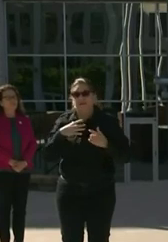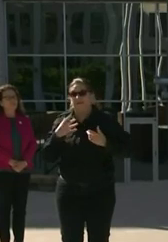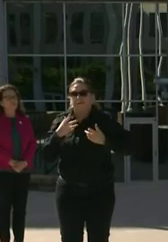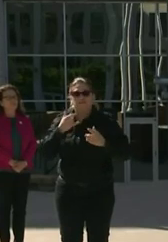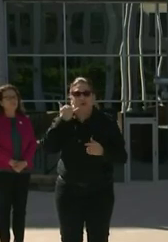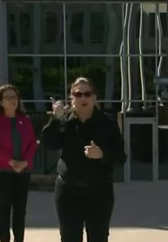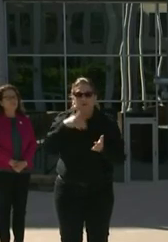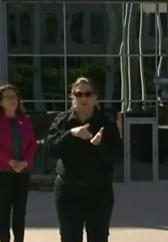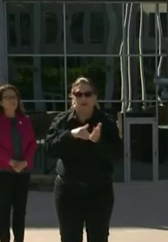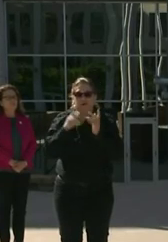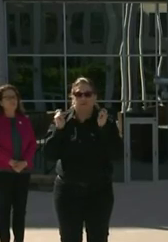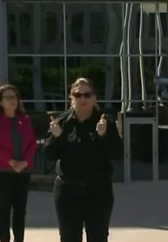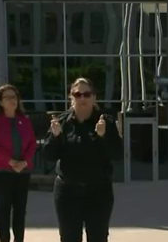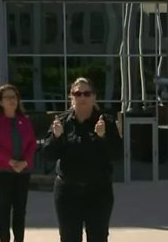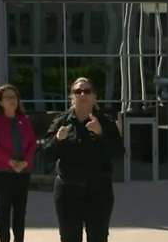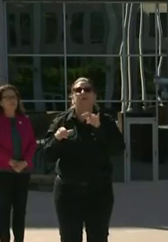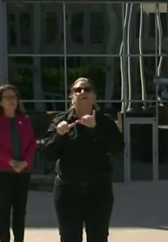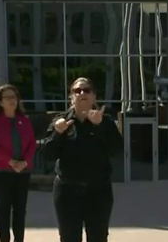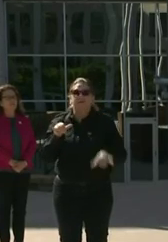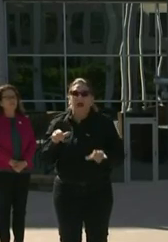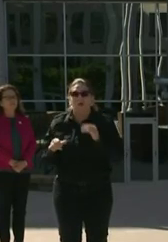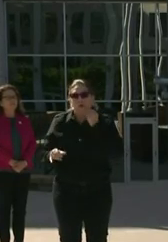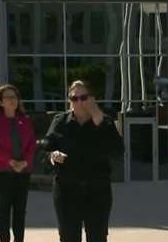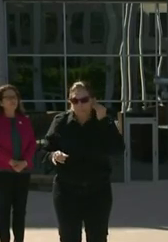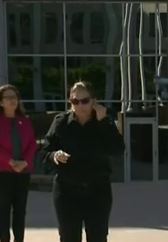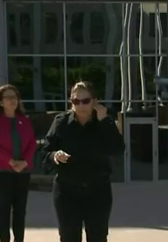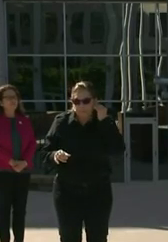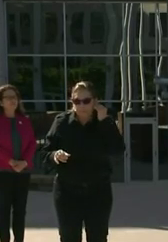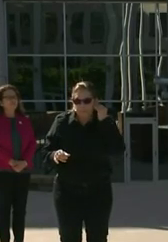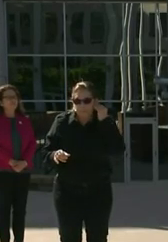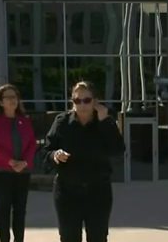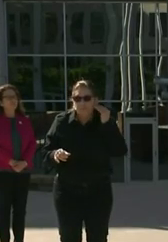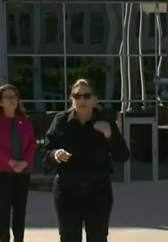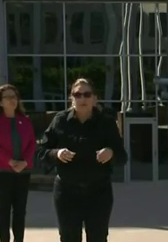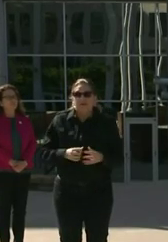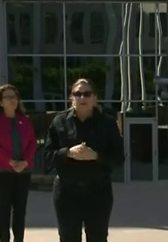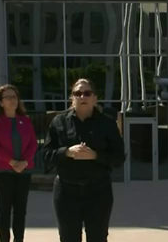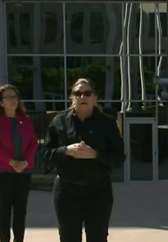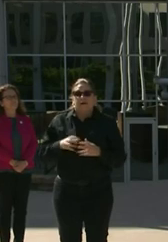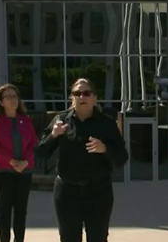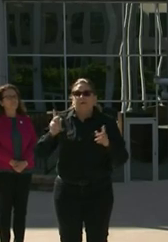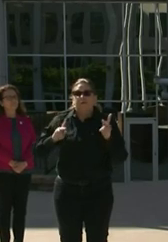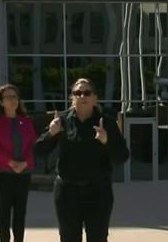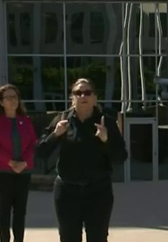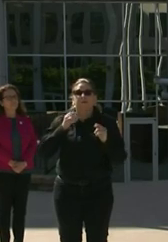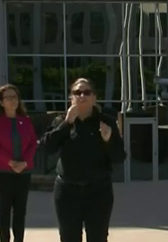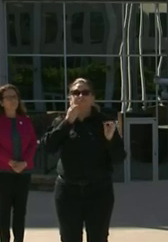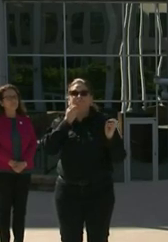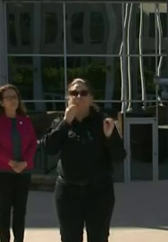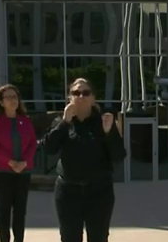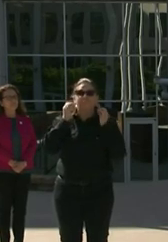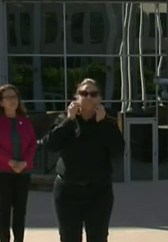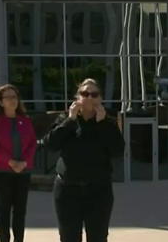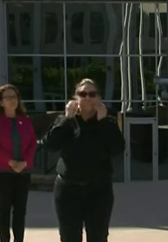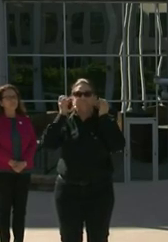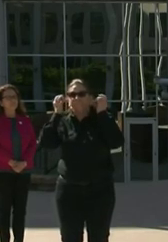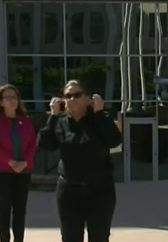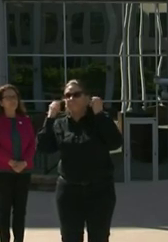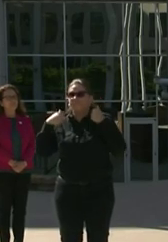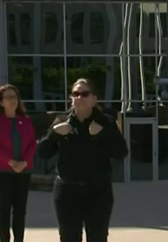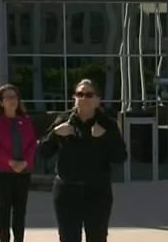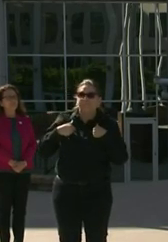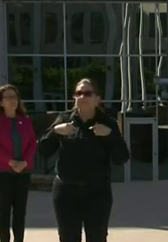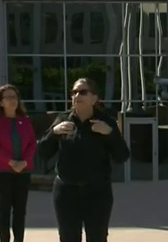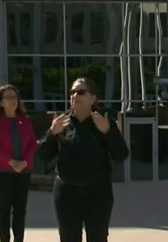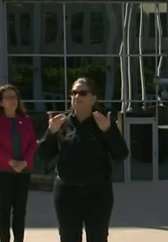home. Residents should not be trying to decide for themselves whether they need to get tested. Seek